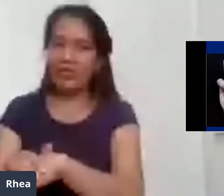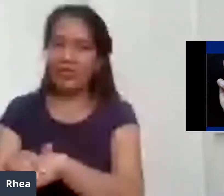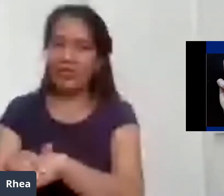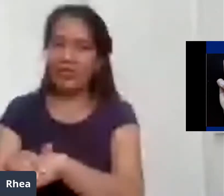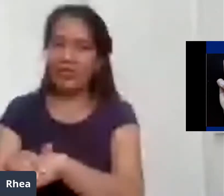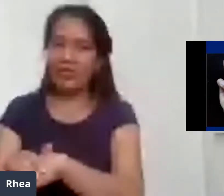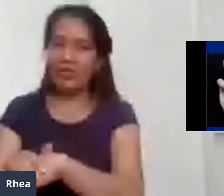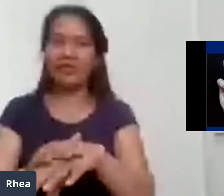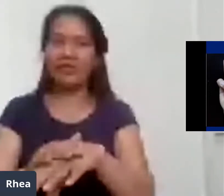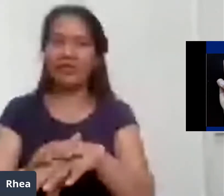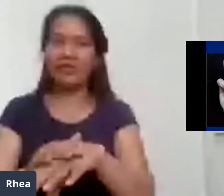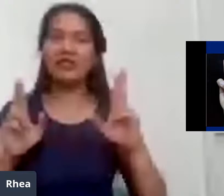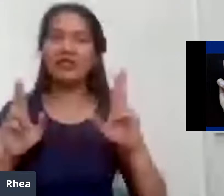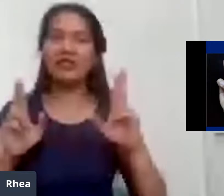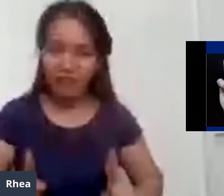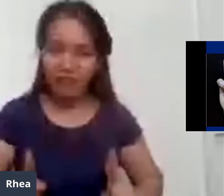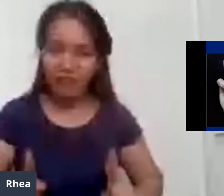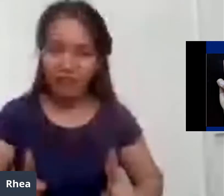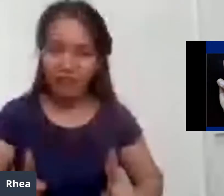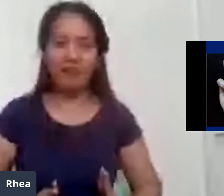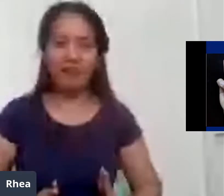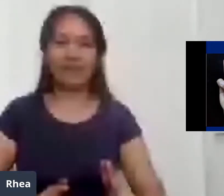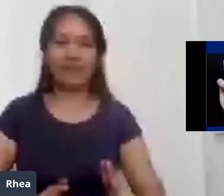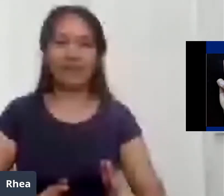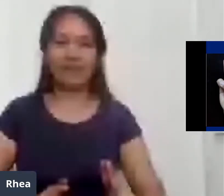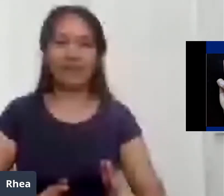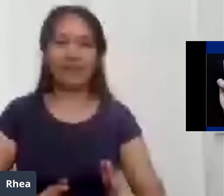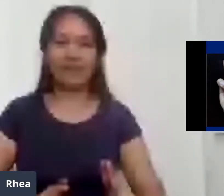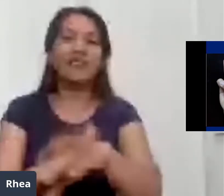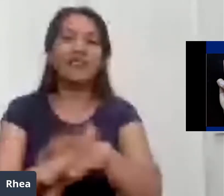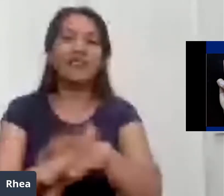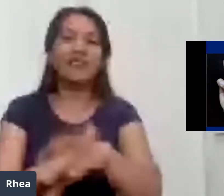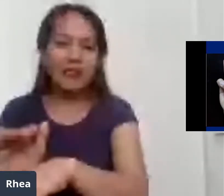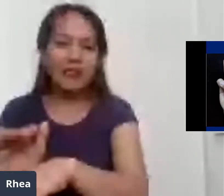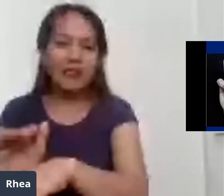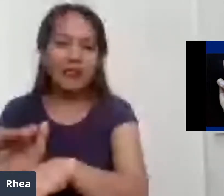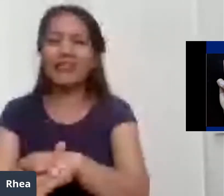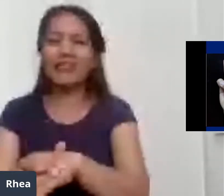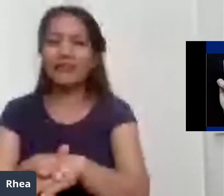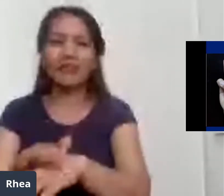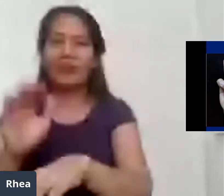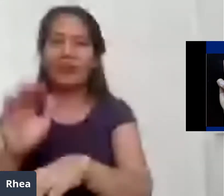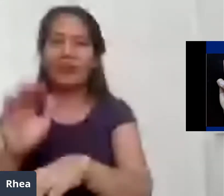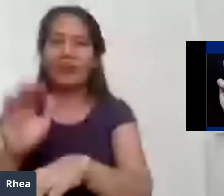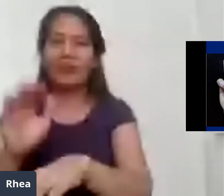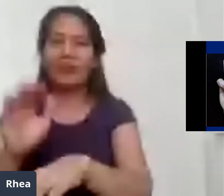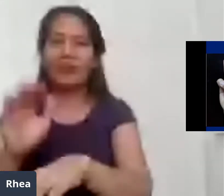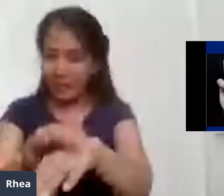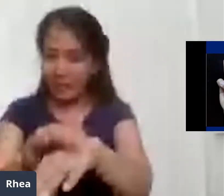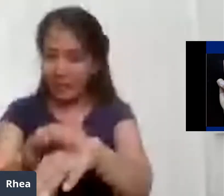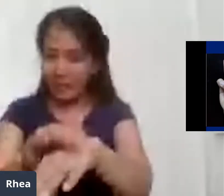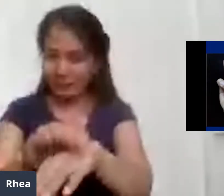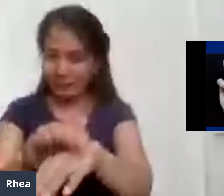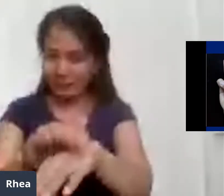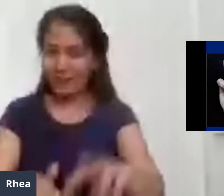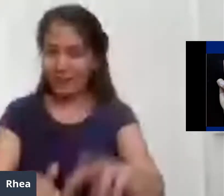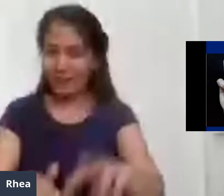The policemen, the men in uniform are warning the people not to go out. This is